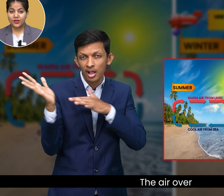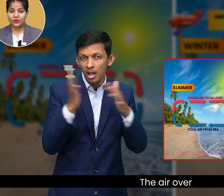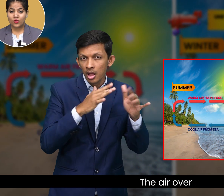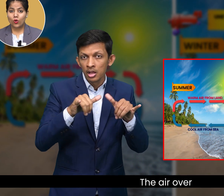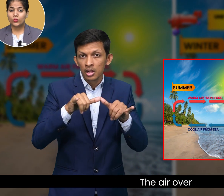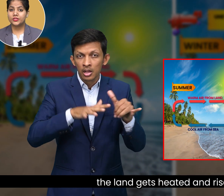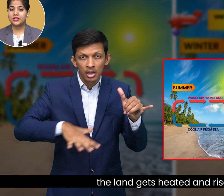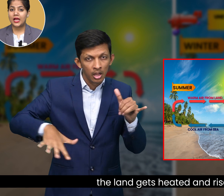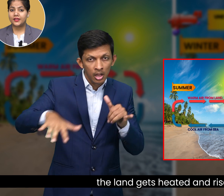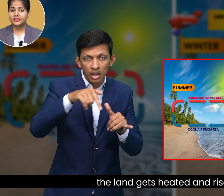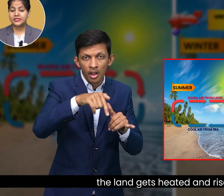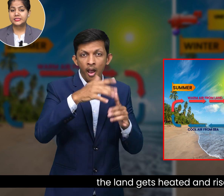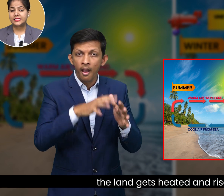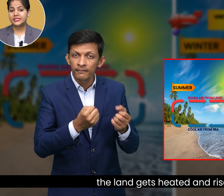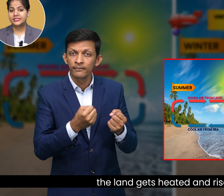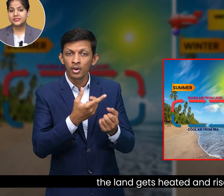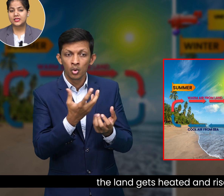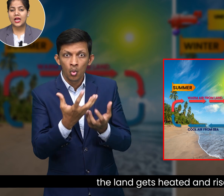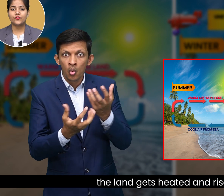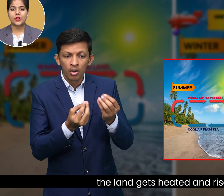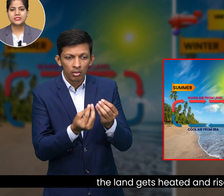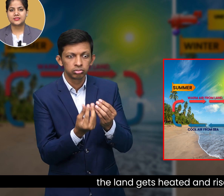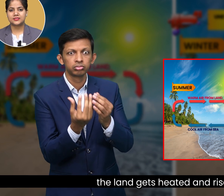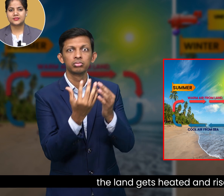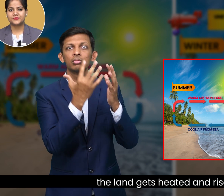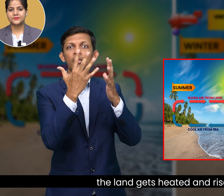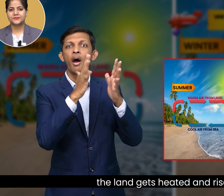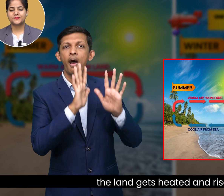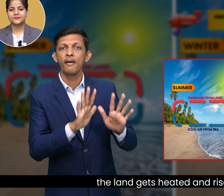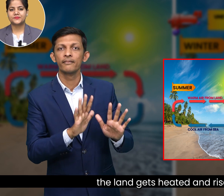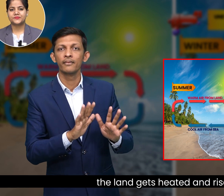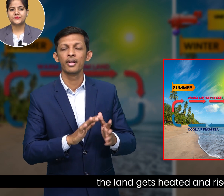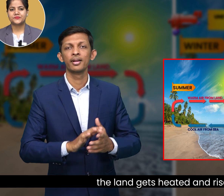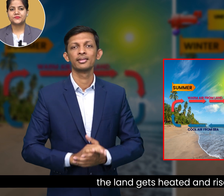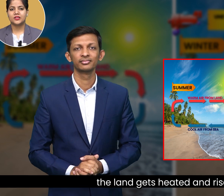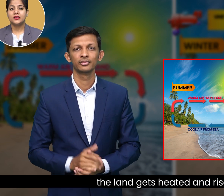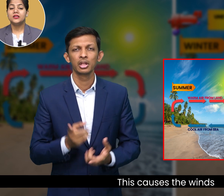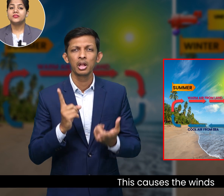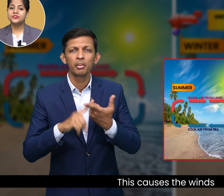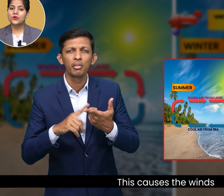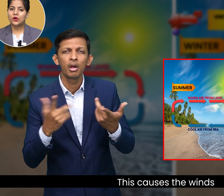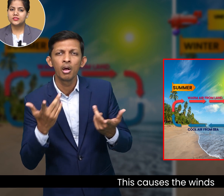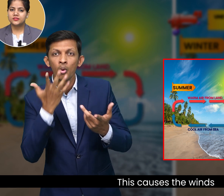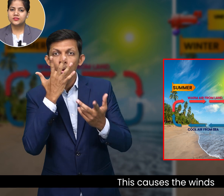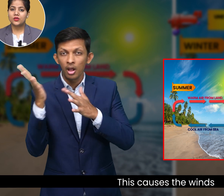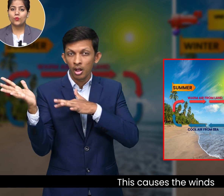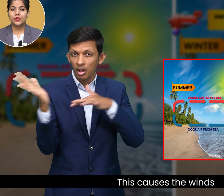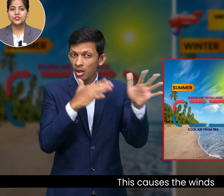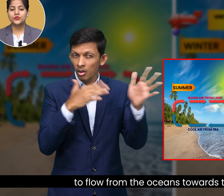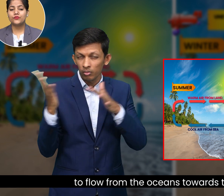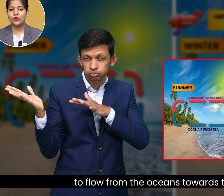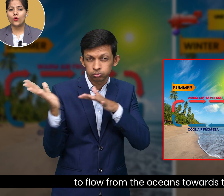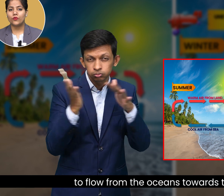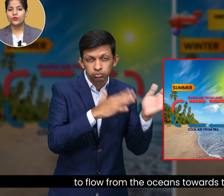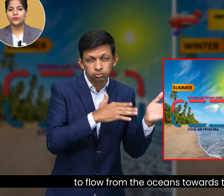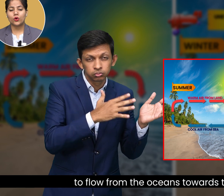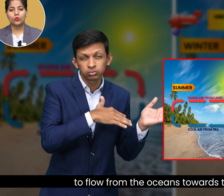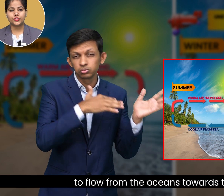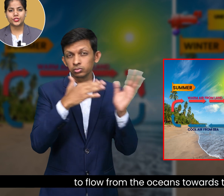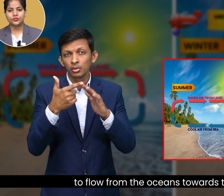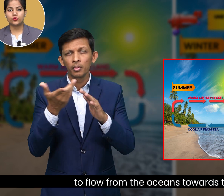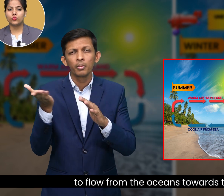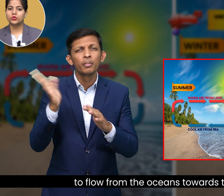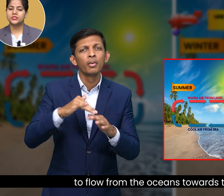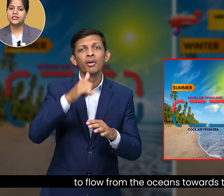The air over the land gets heated and rises. This causes the winds to flow from